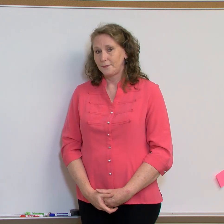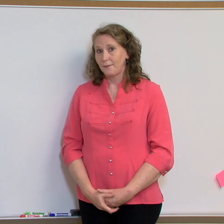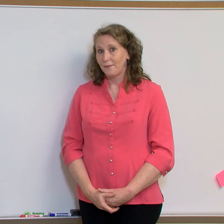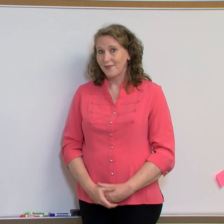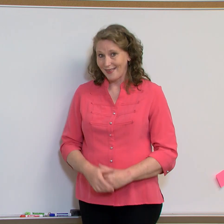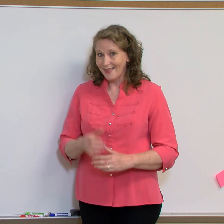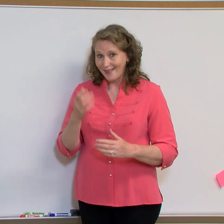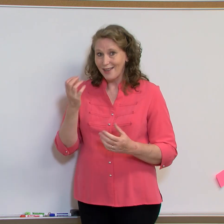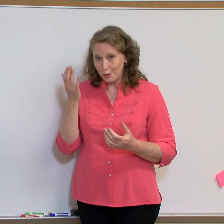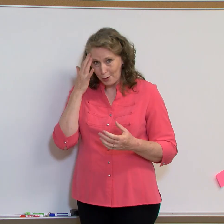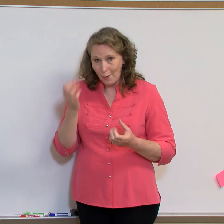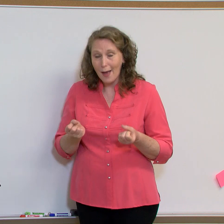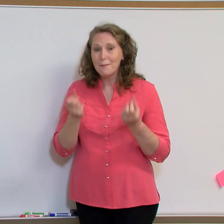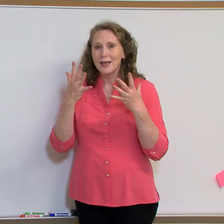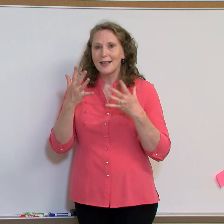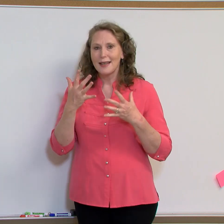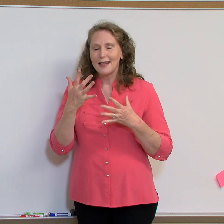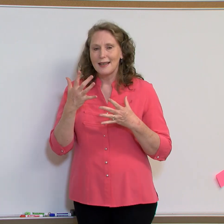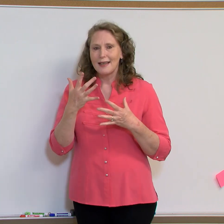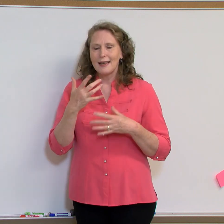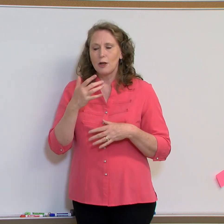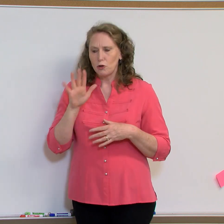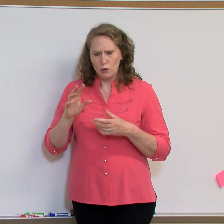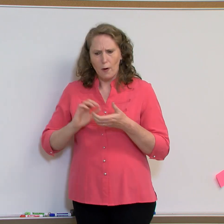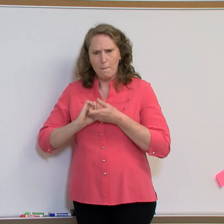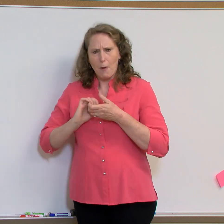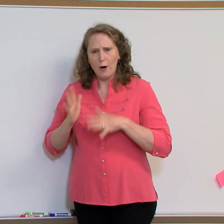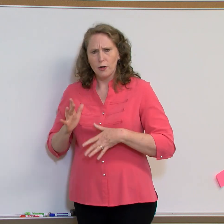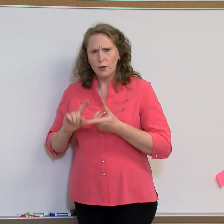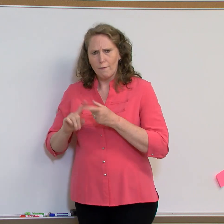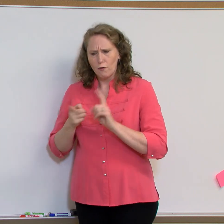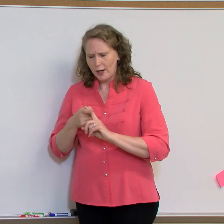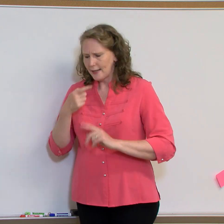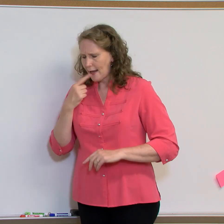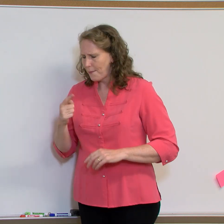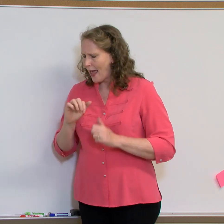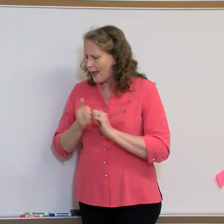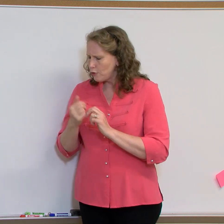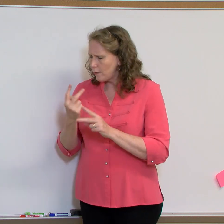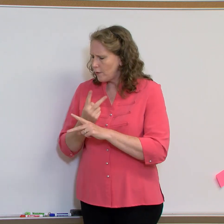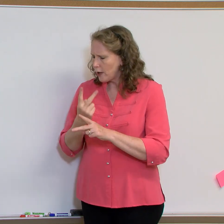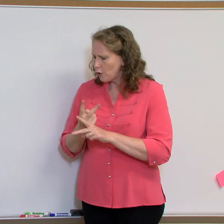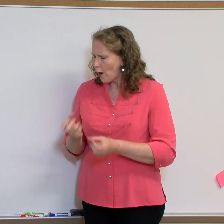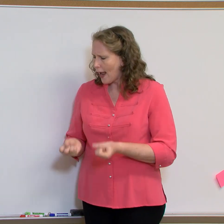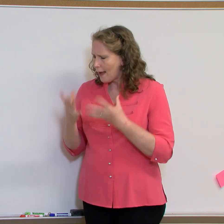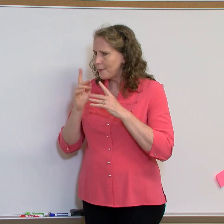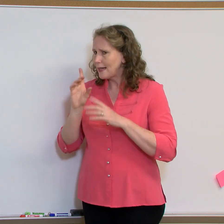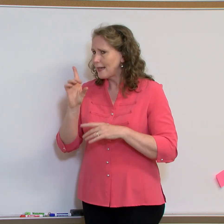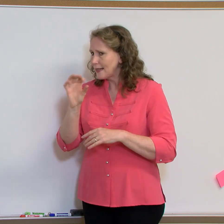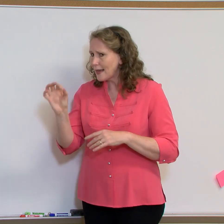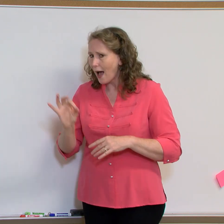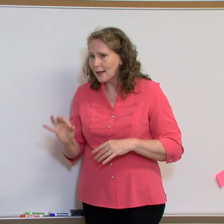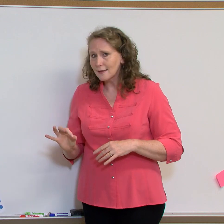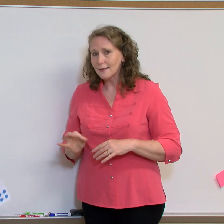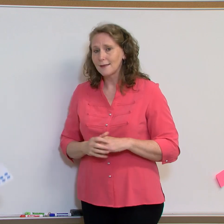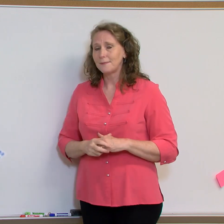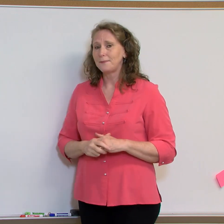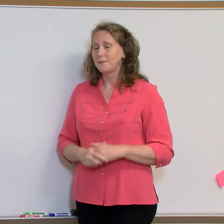Did you get it? Tell your thinking partner how you figured out how many dots there were.